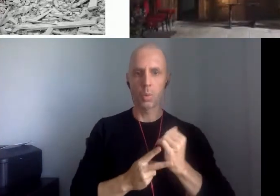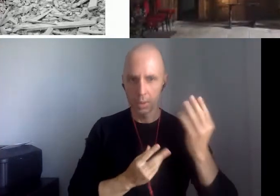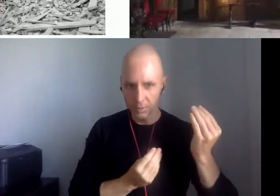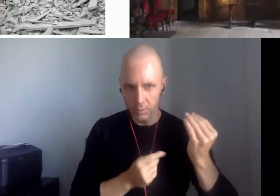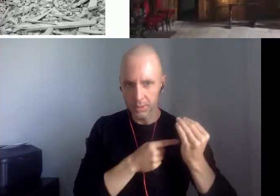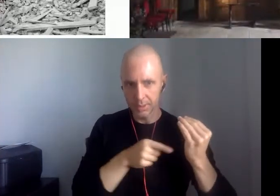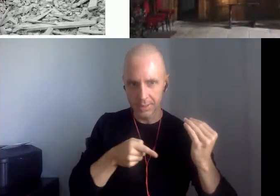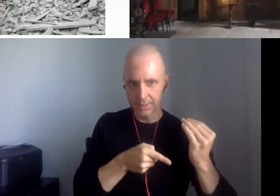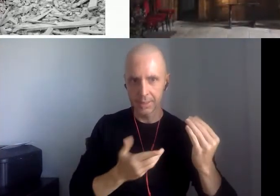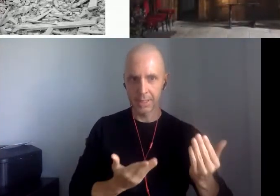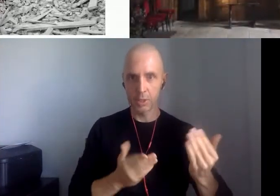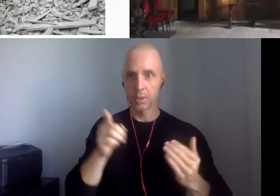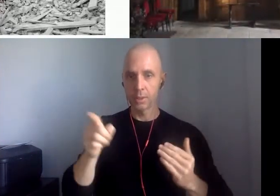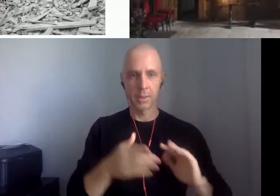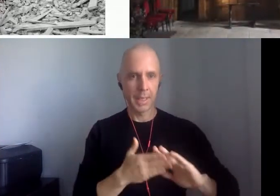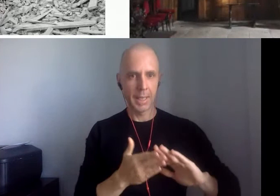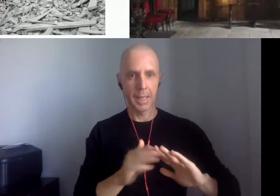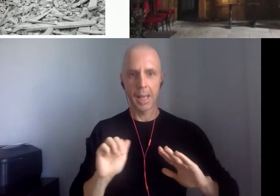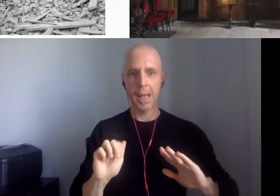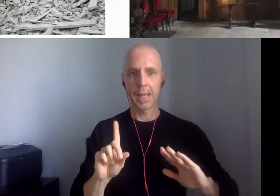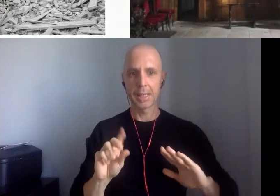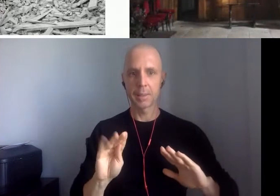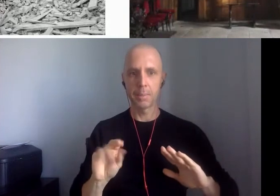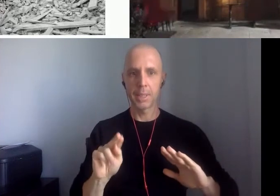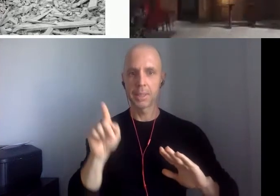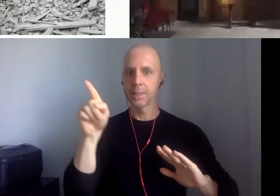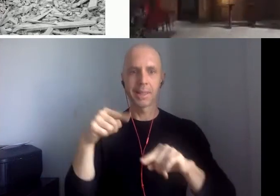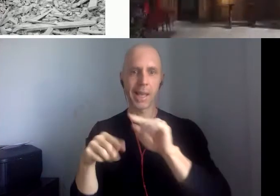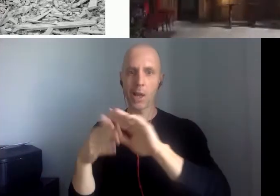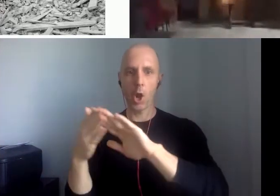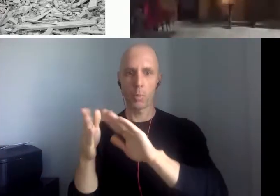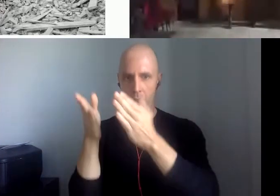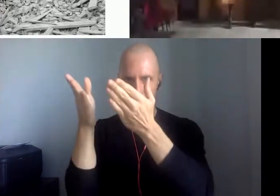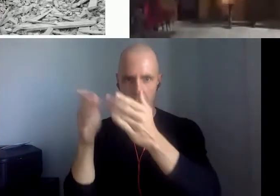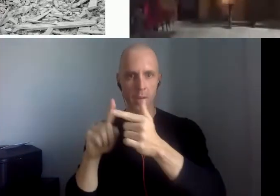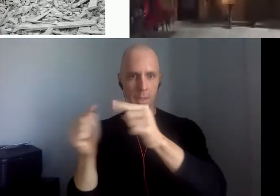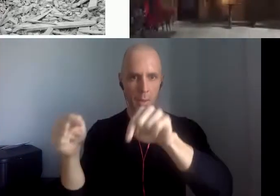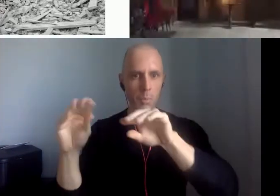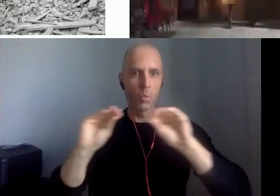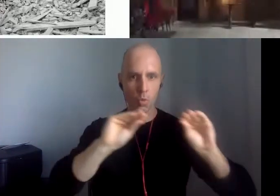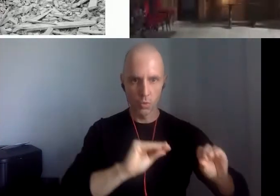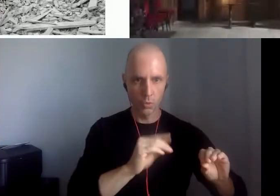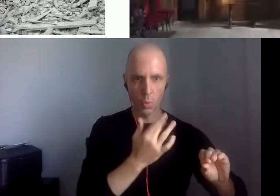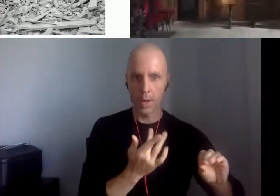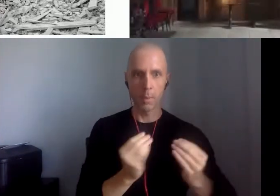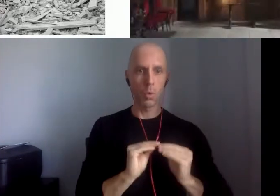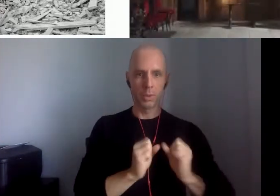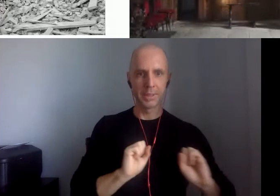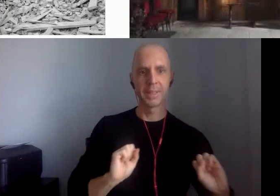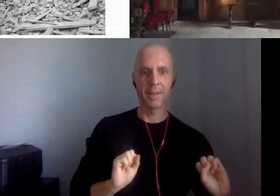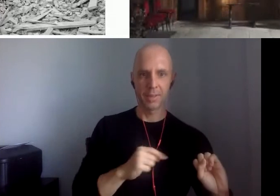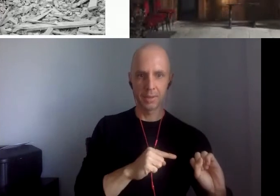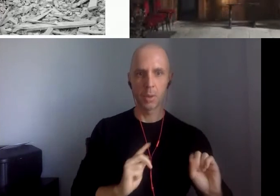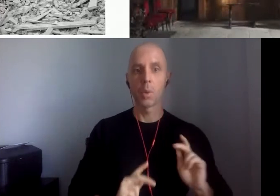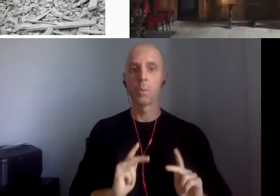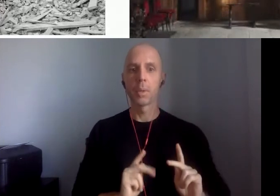was a place of bureaucracy, but very important bureaucracy, so that people were insured against unemployment, got benefits